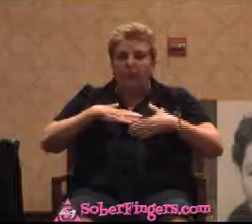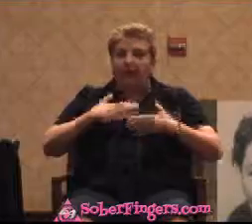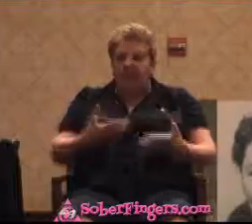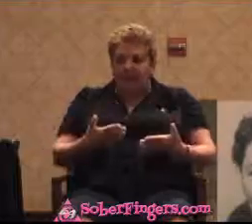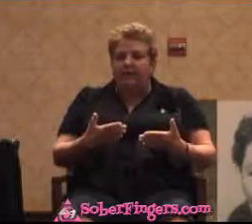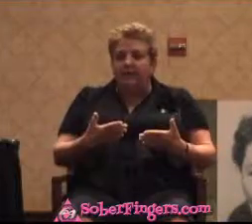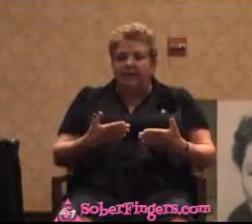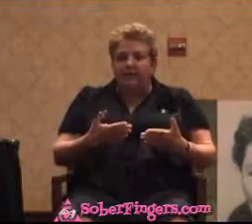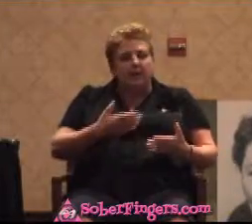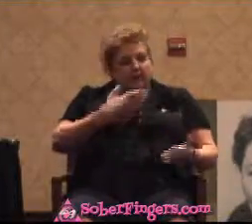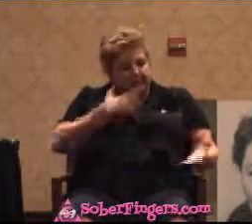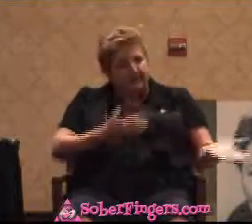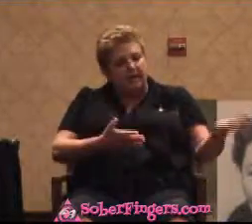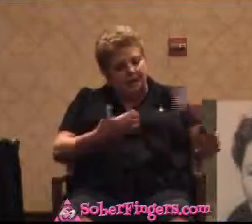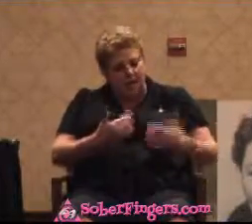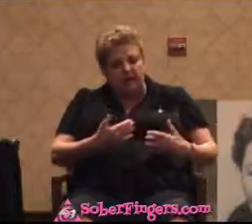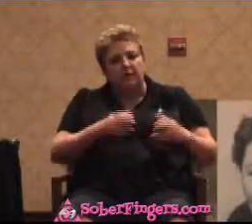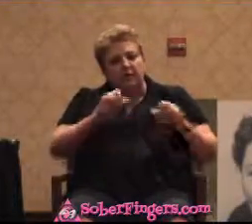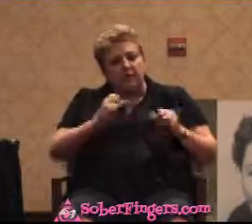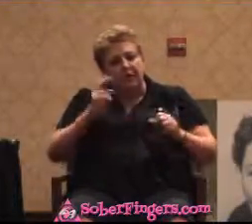say, "Come on, Angie, you can sleep on my couch.